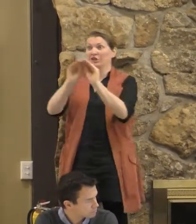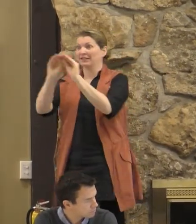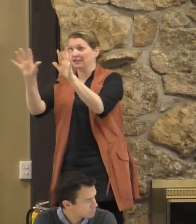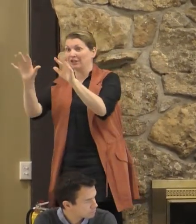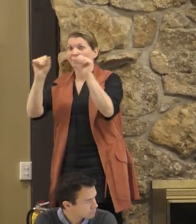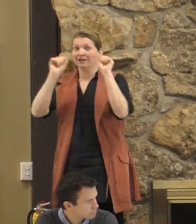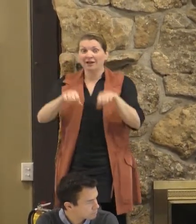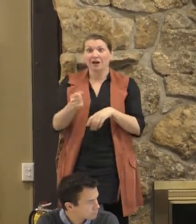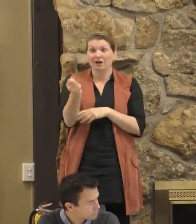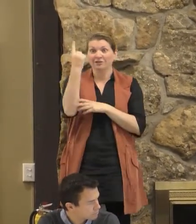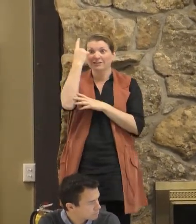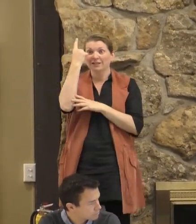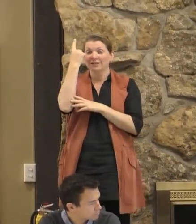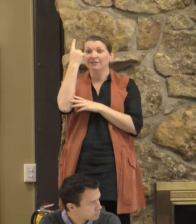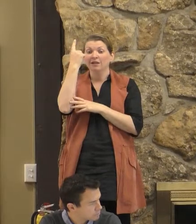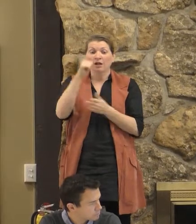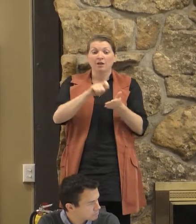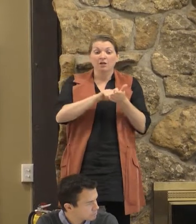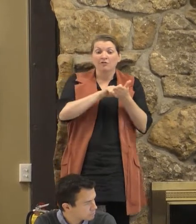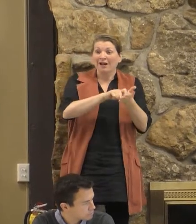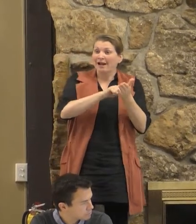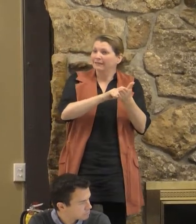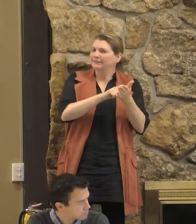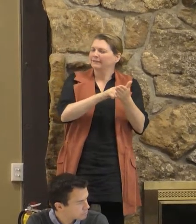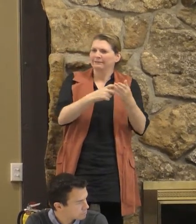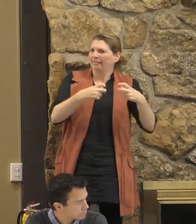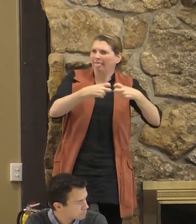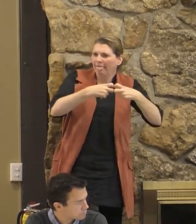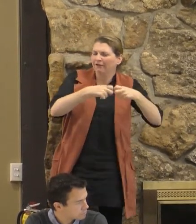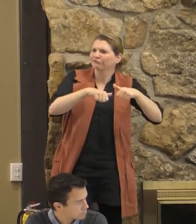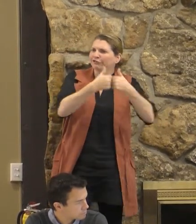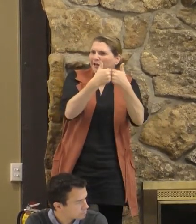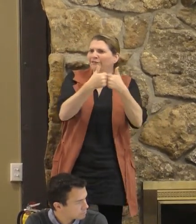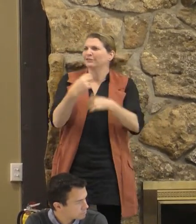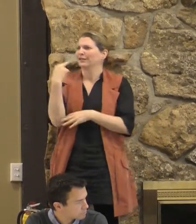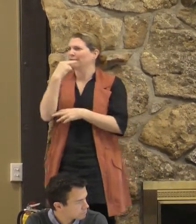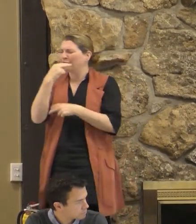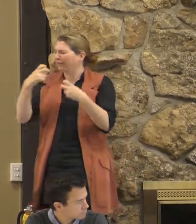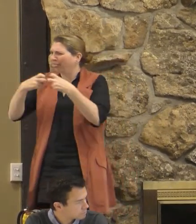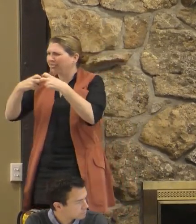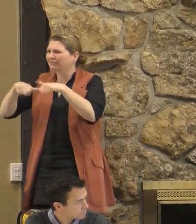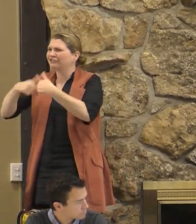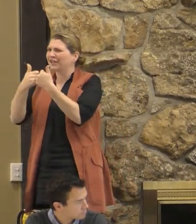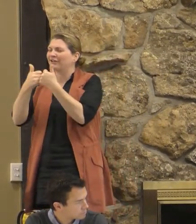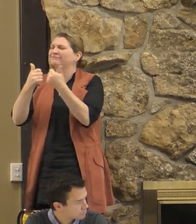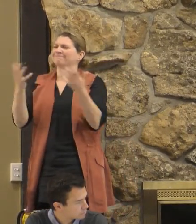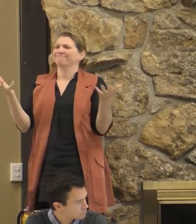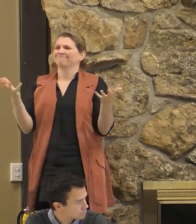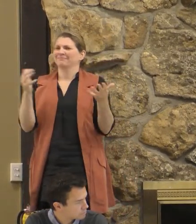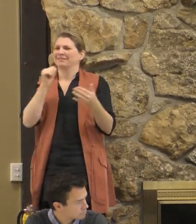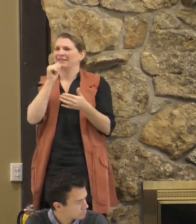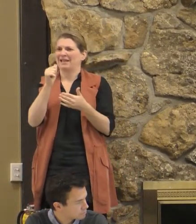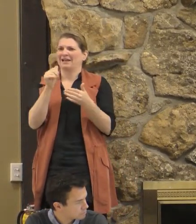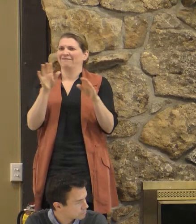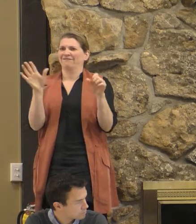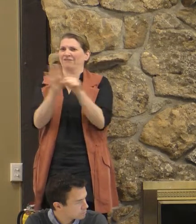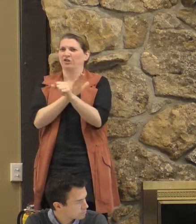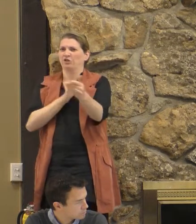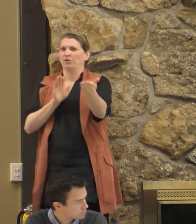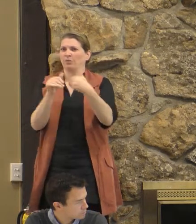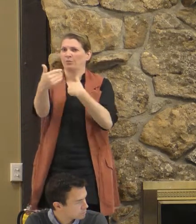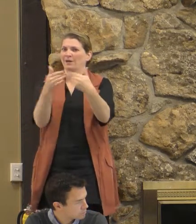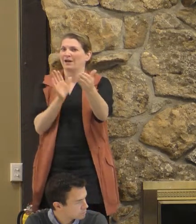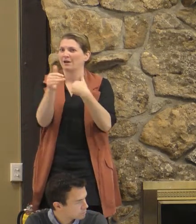other communication coming into him or her, or frankly, that person is going to be able to communicate everything he or she wants to say to the